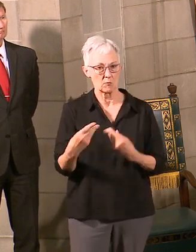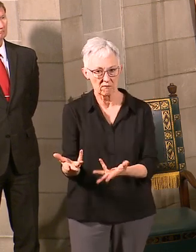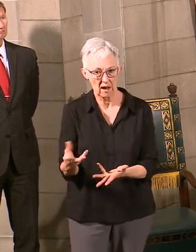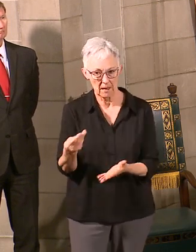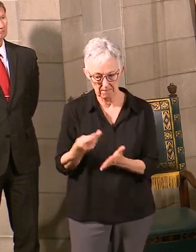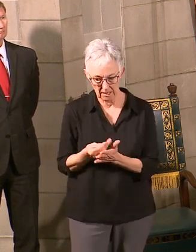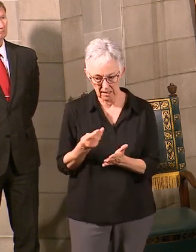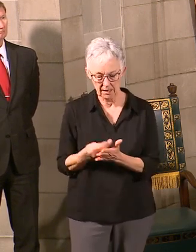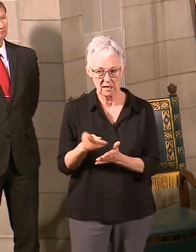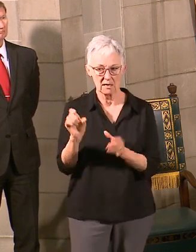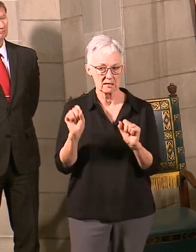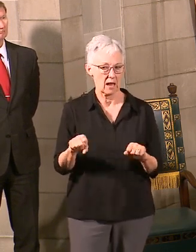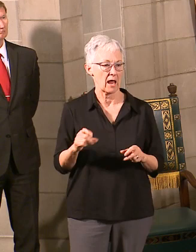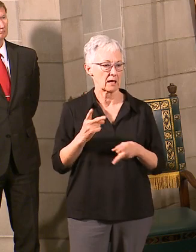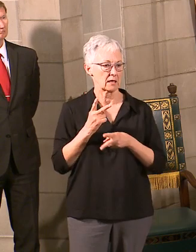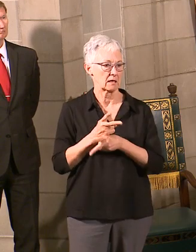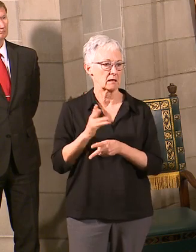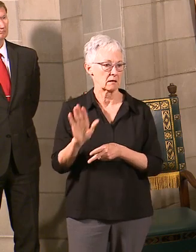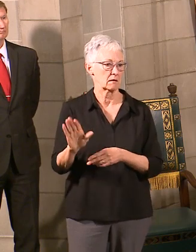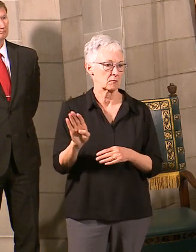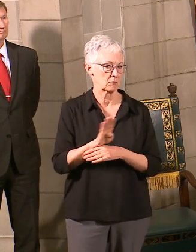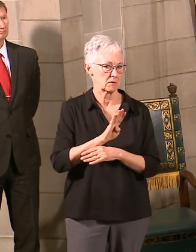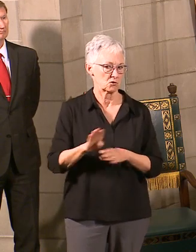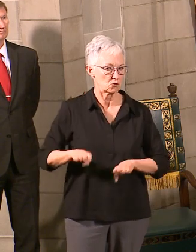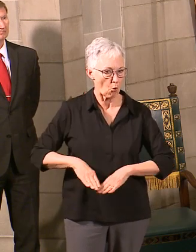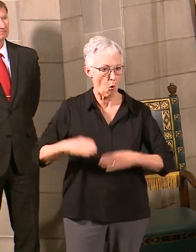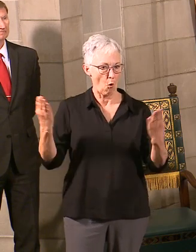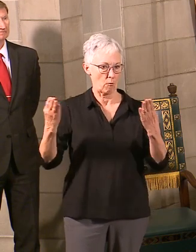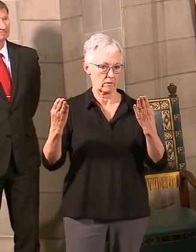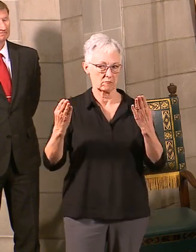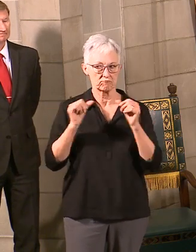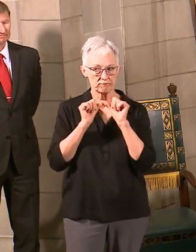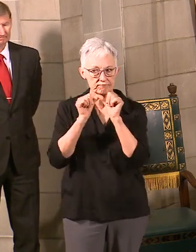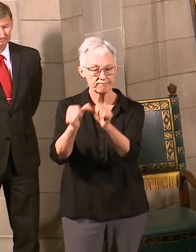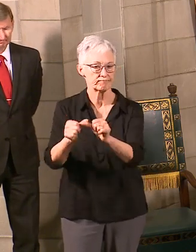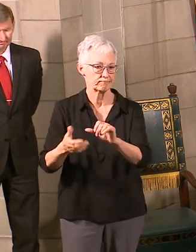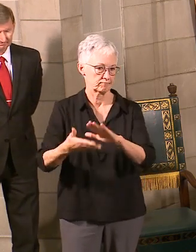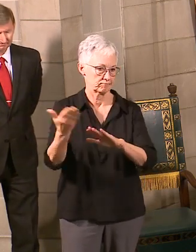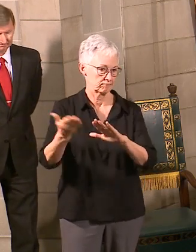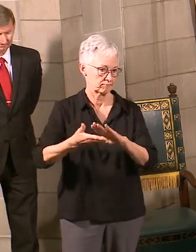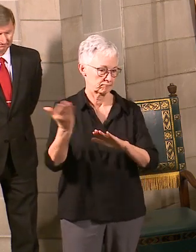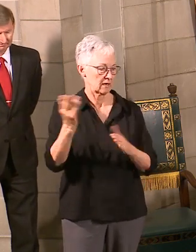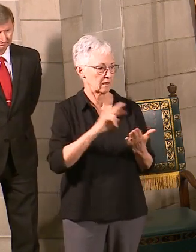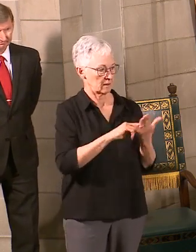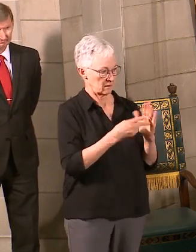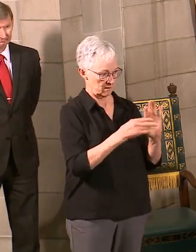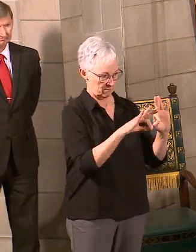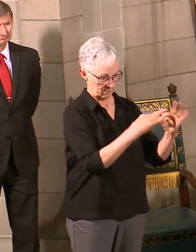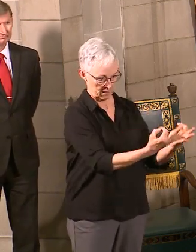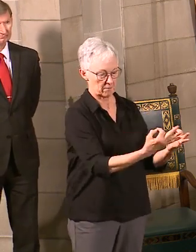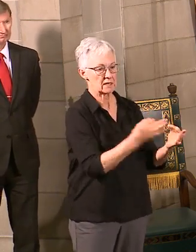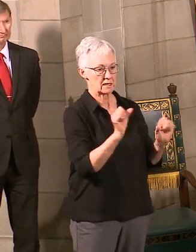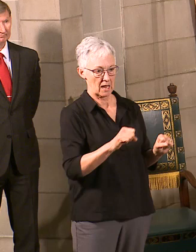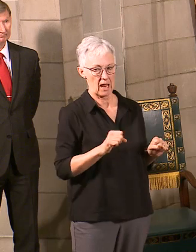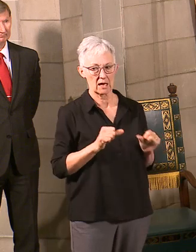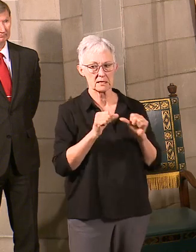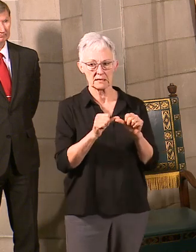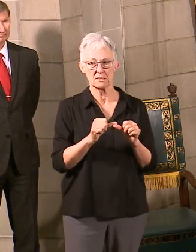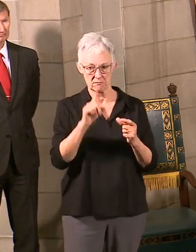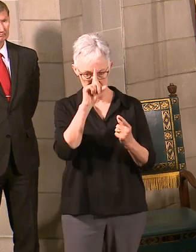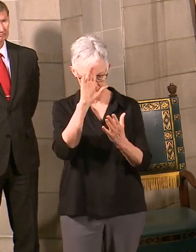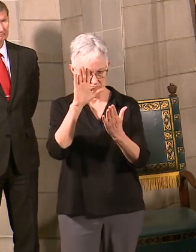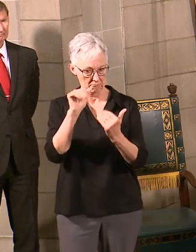for children for working families. These decisions will help ensure families can continue to access high-quality child care across the